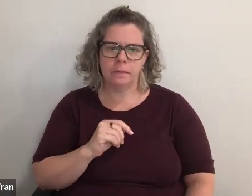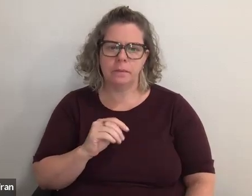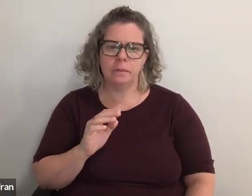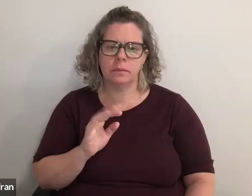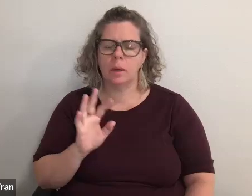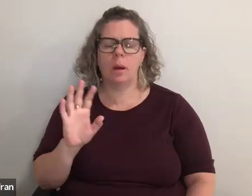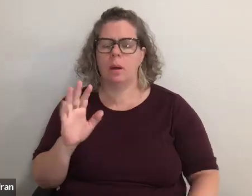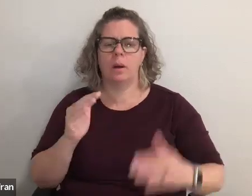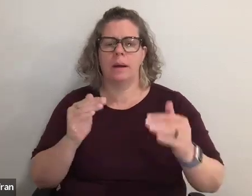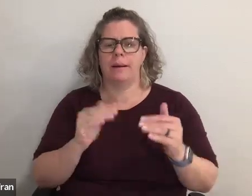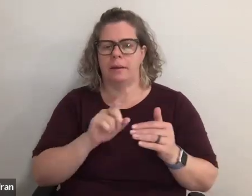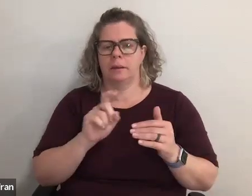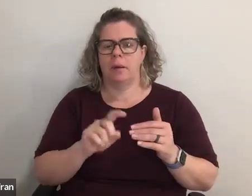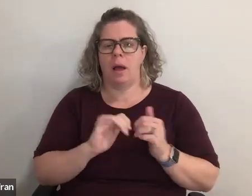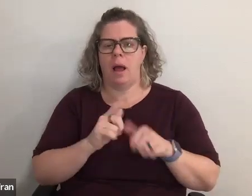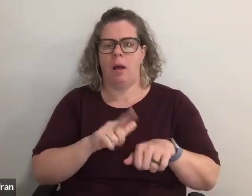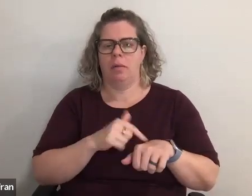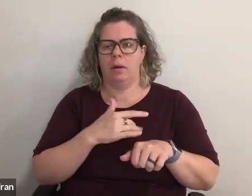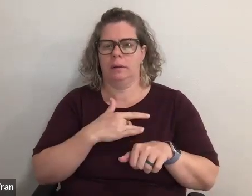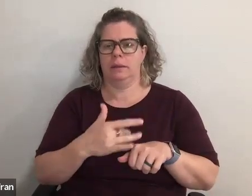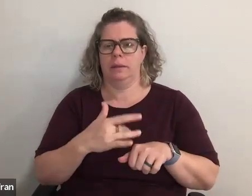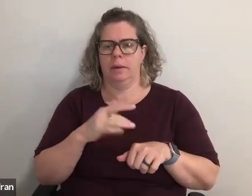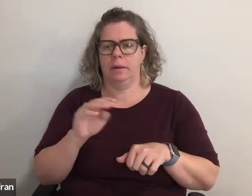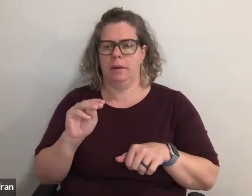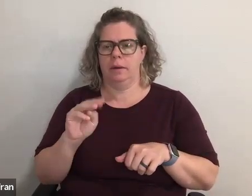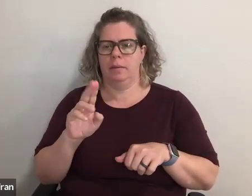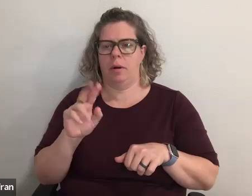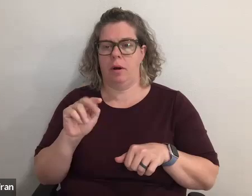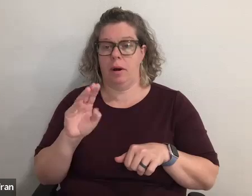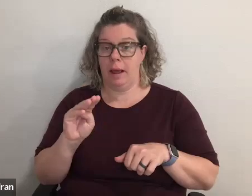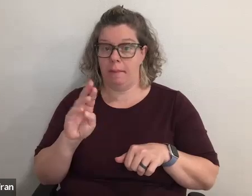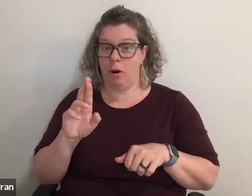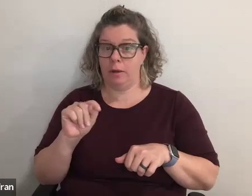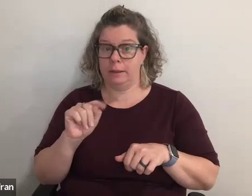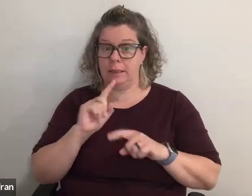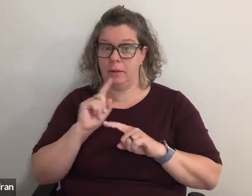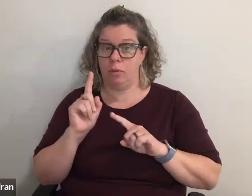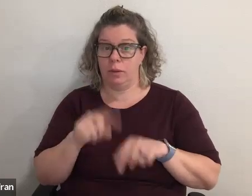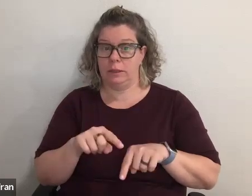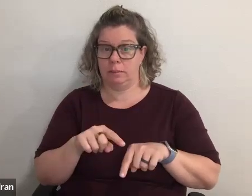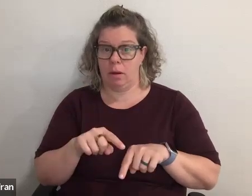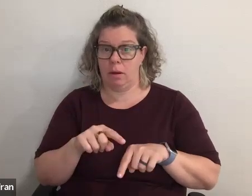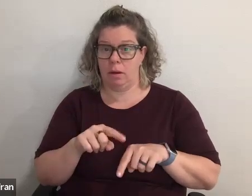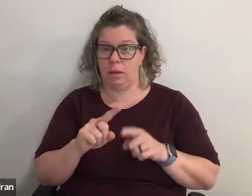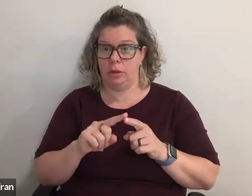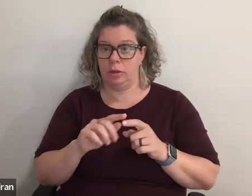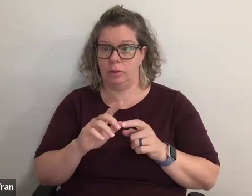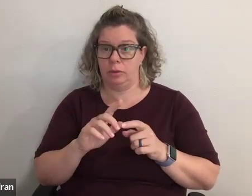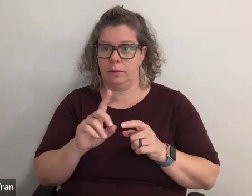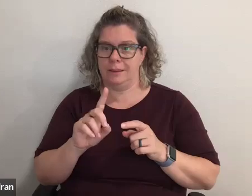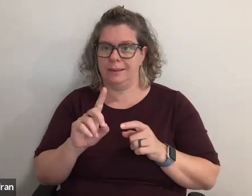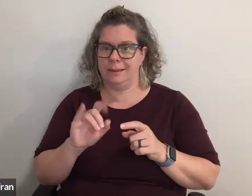point, the next question is, how long does it take for the mobile response team to be dispatched to the crisis?